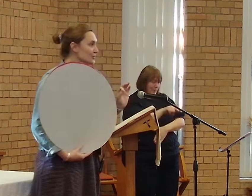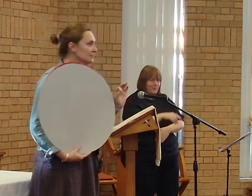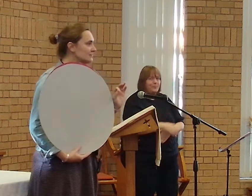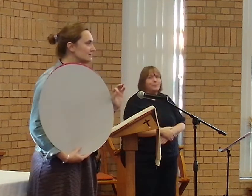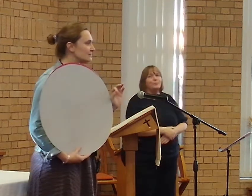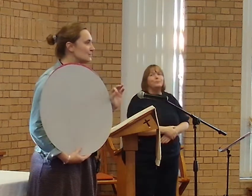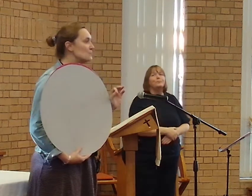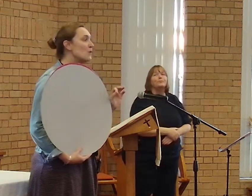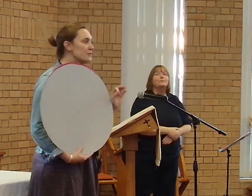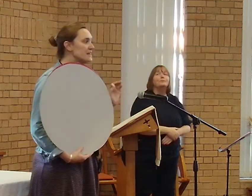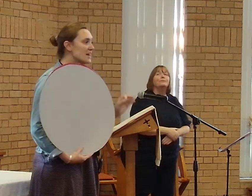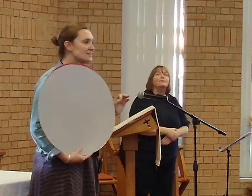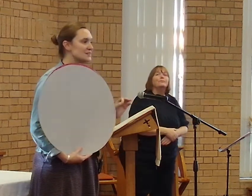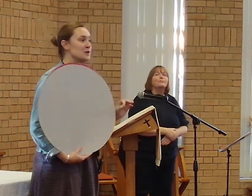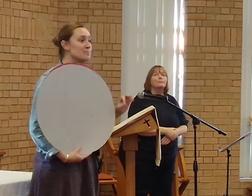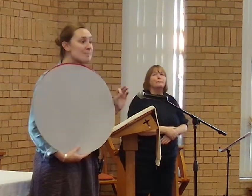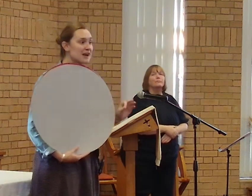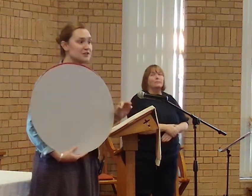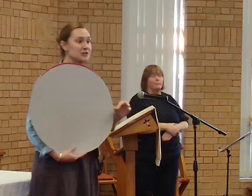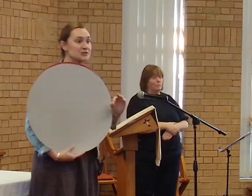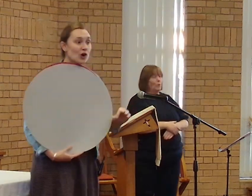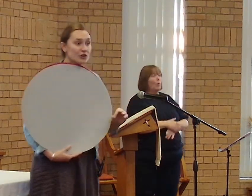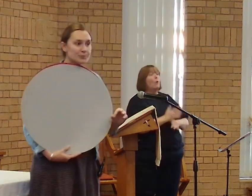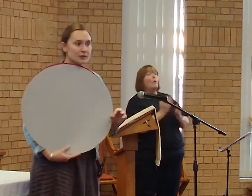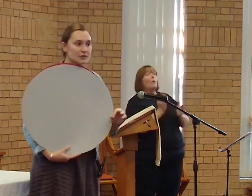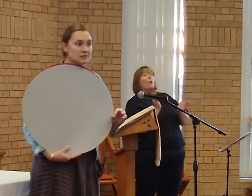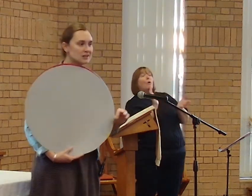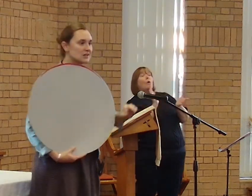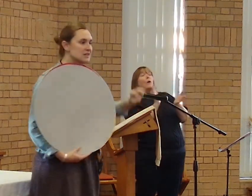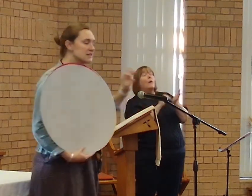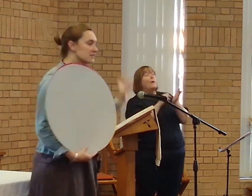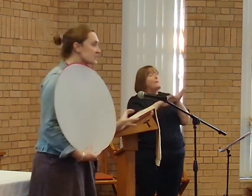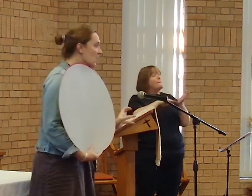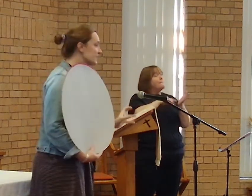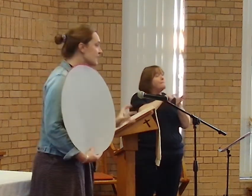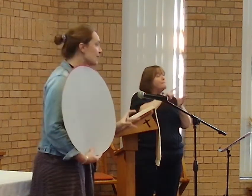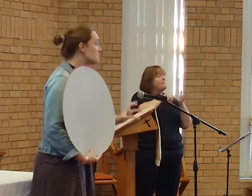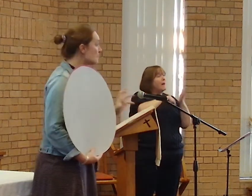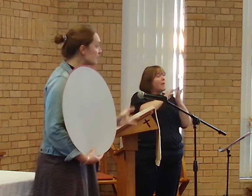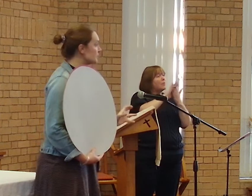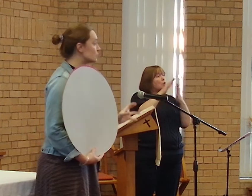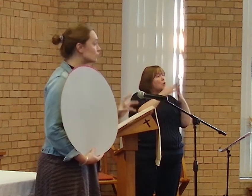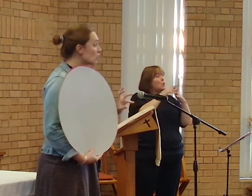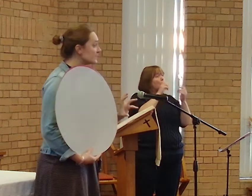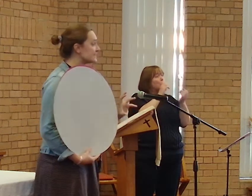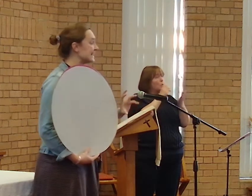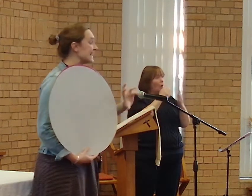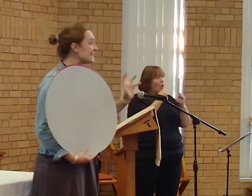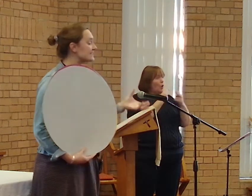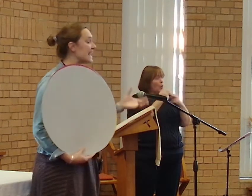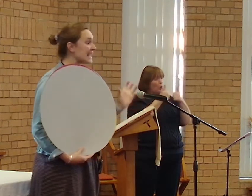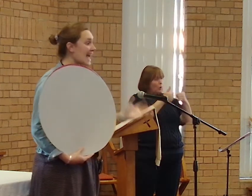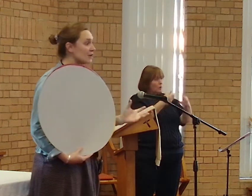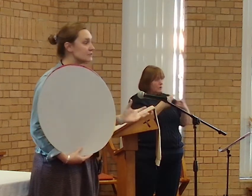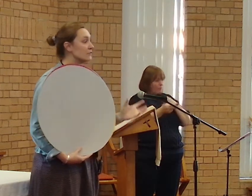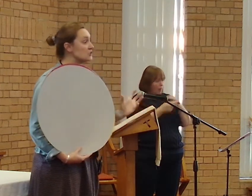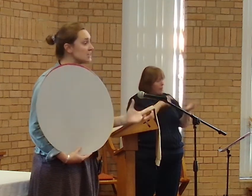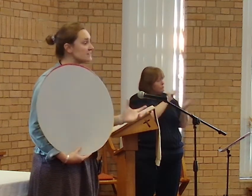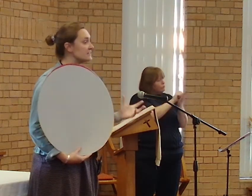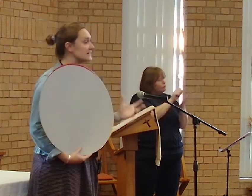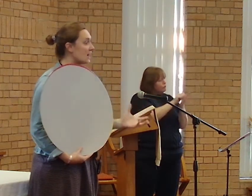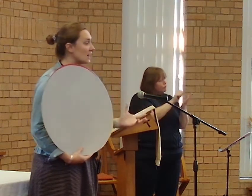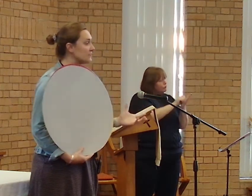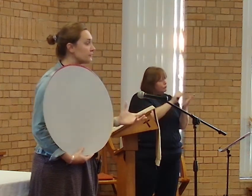So, when we get to Matthew's Gospel, little side note, Matthew is writing his account